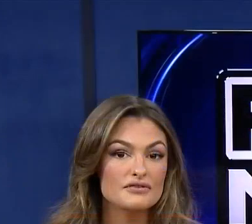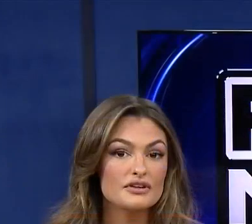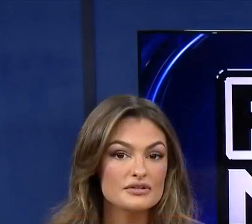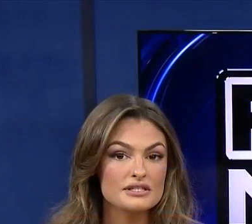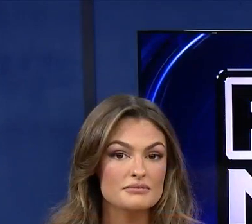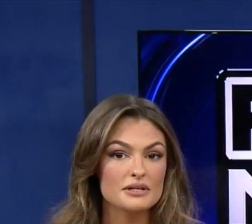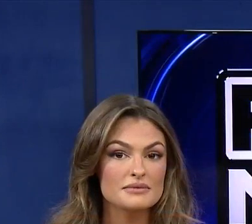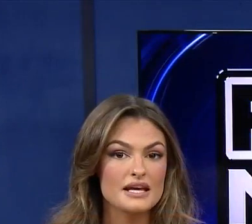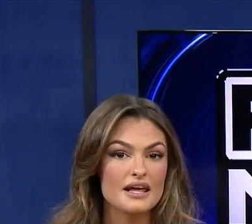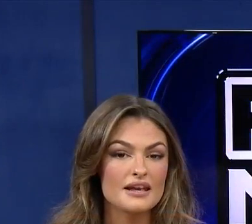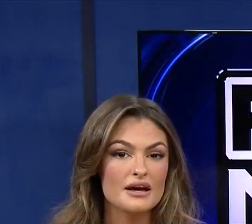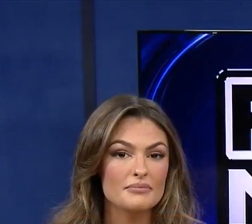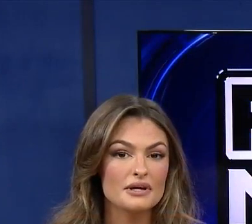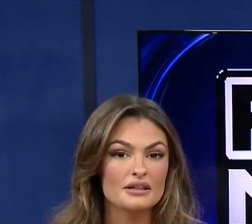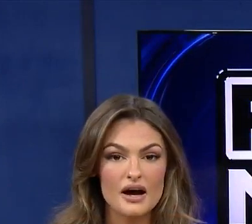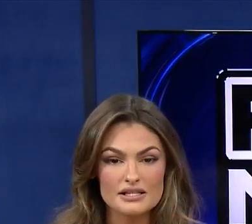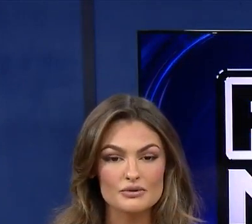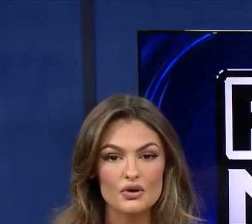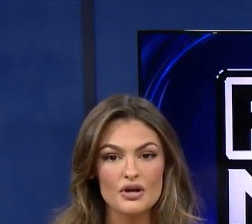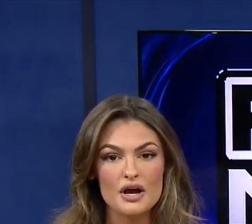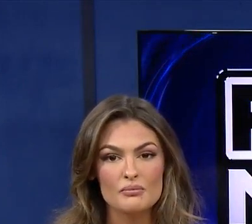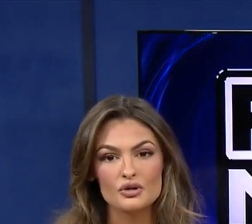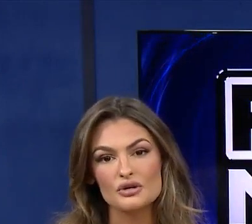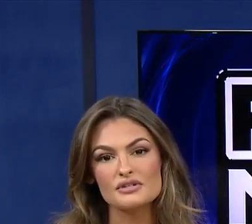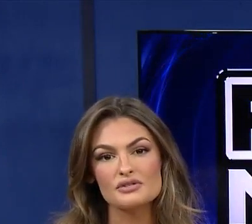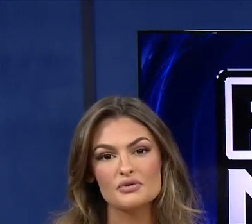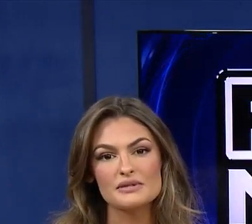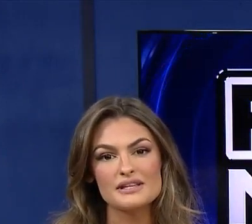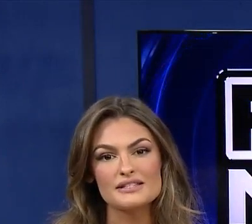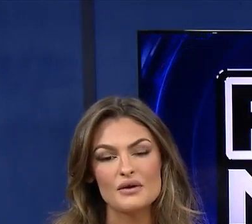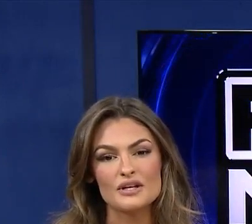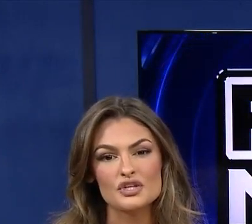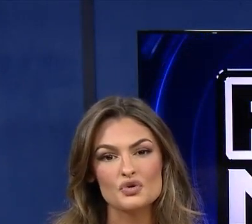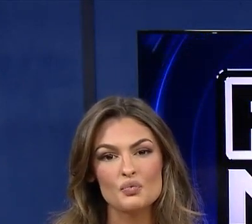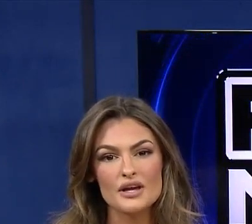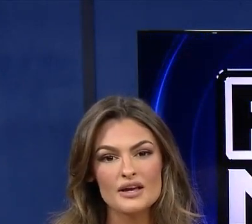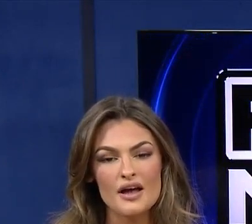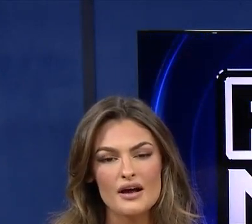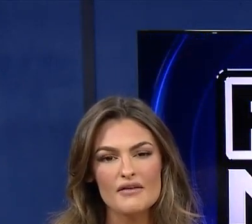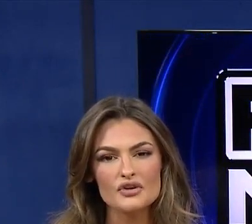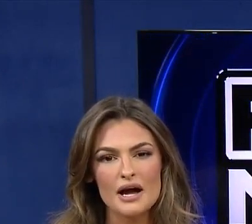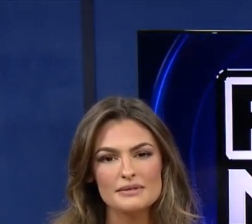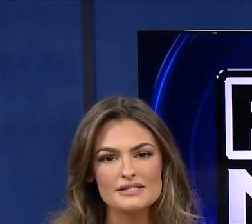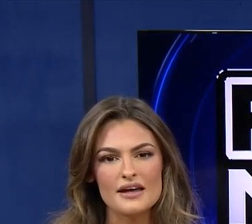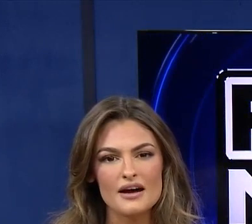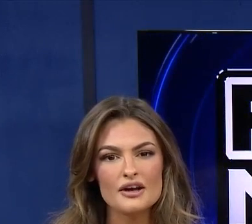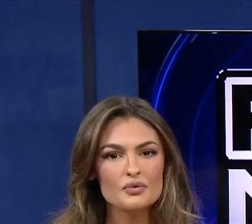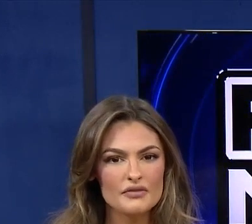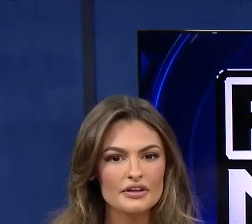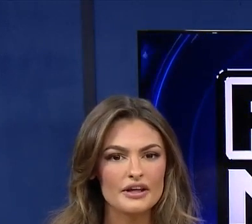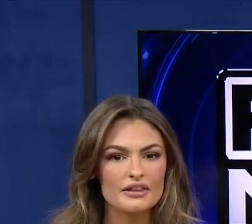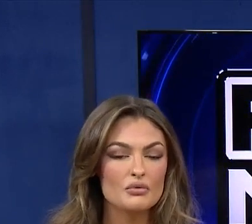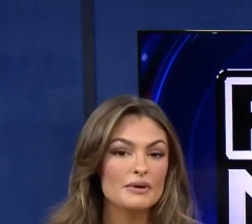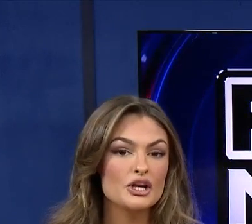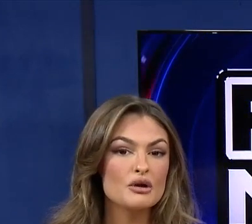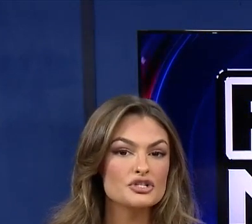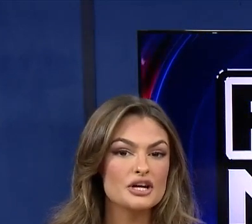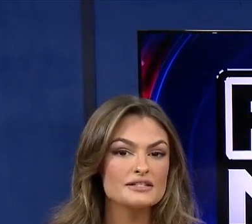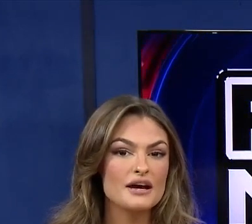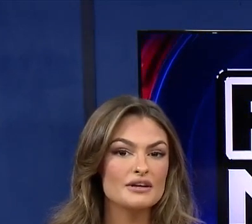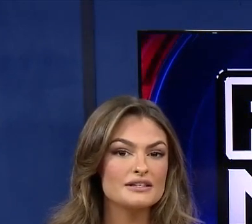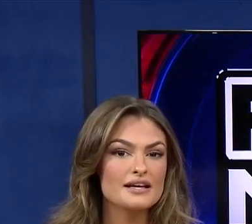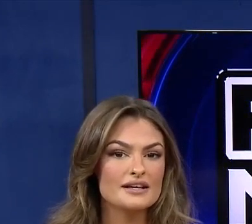suffer severe symptoms and end up in the hospital. More doses will be sent out each week. Governor Abbott said unequivocally there will be